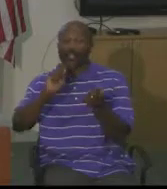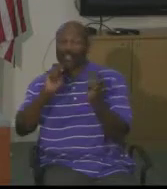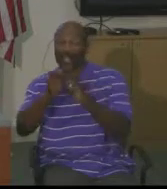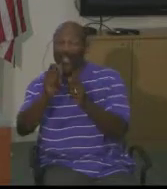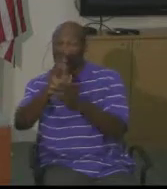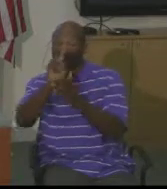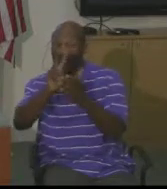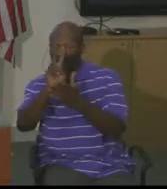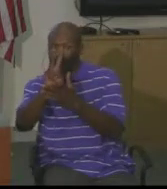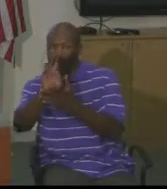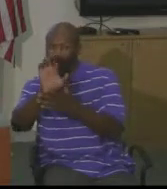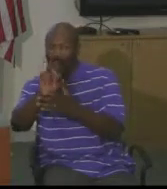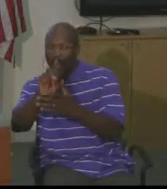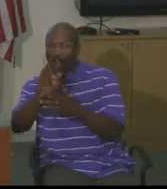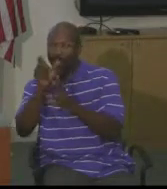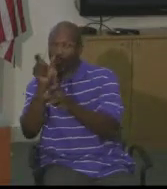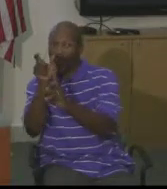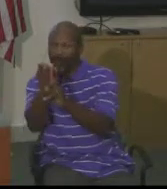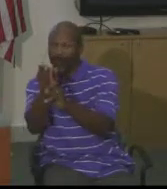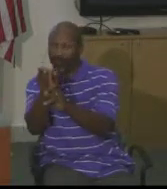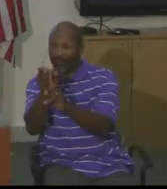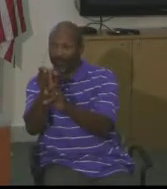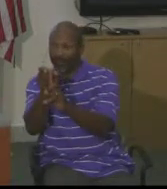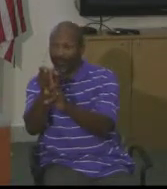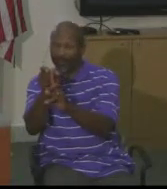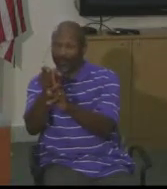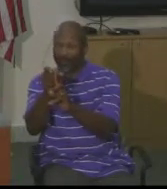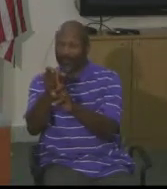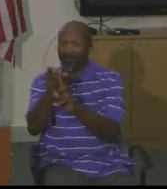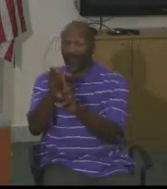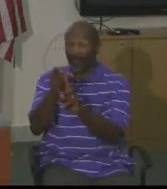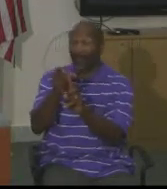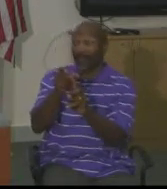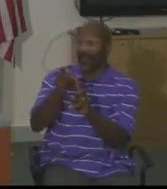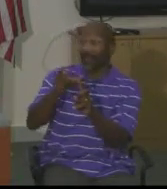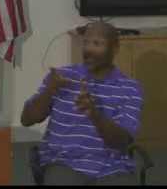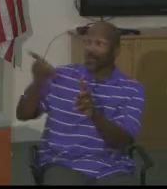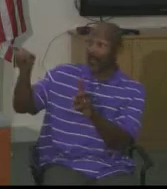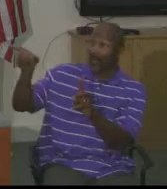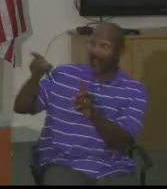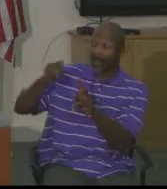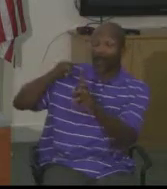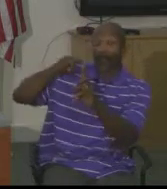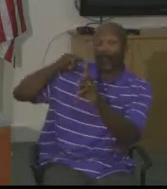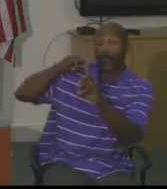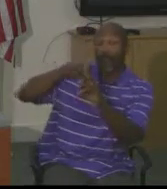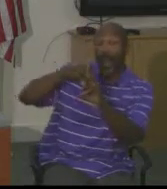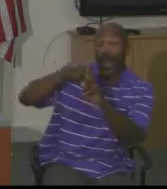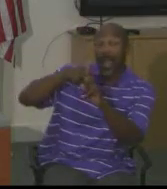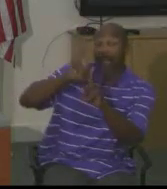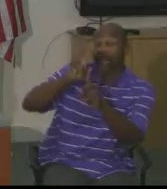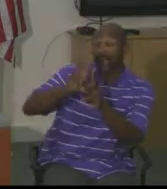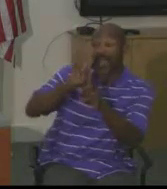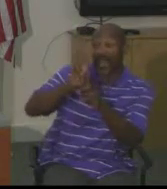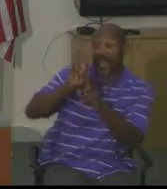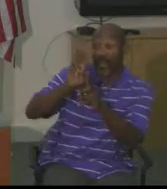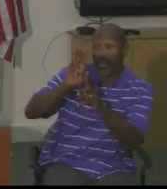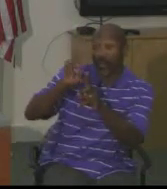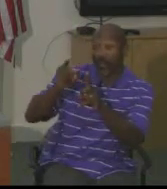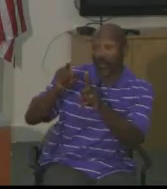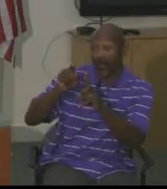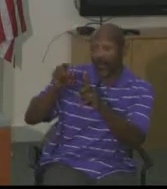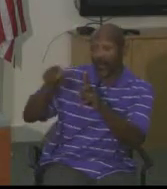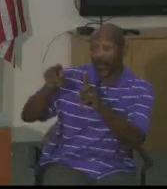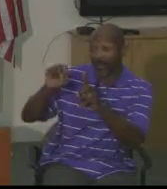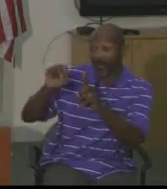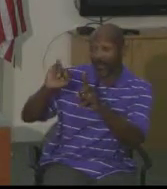video, we're just going to tell you how to do that. We'll go into details later. You're going to get an adapter that will convert the video signal